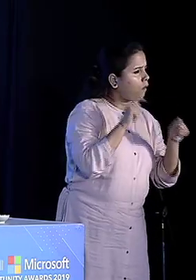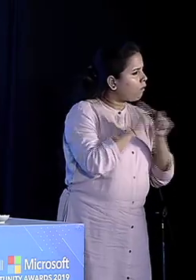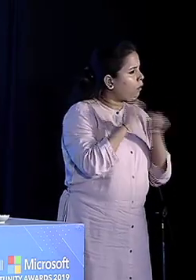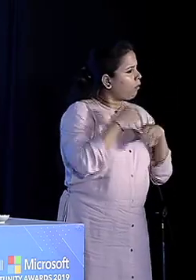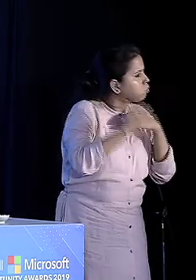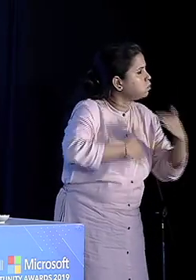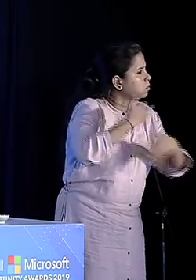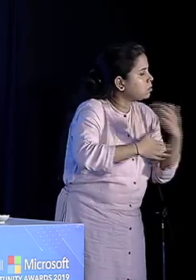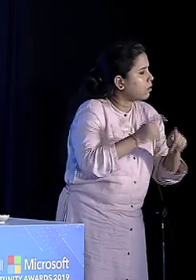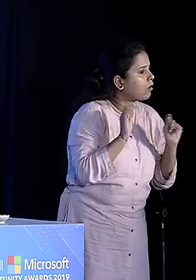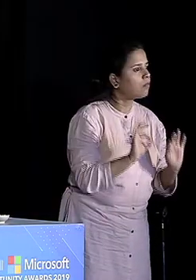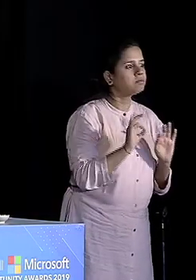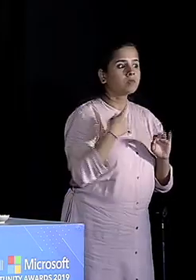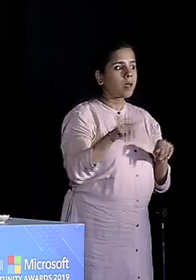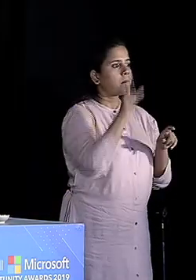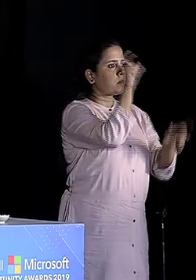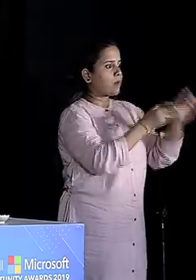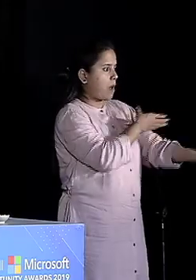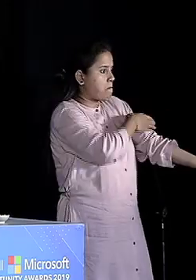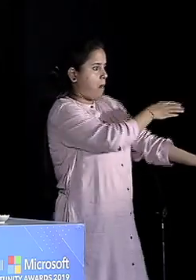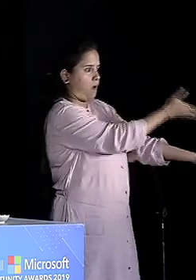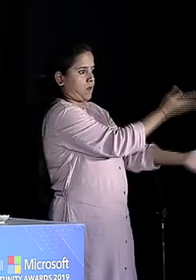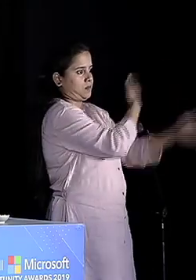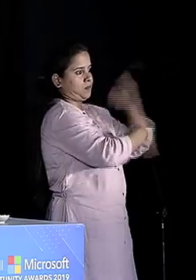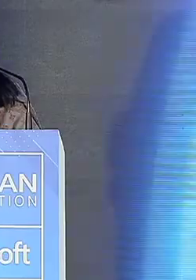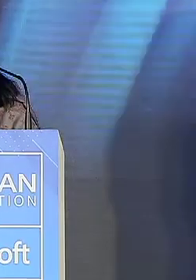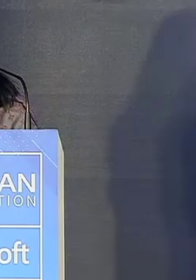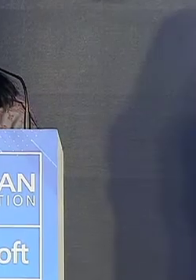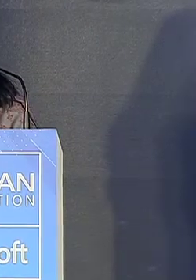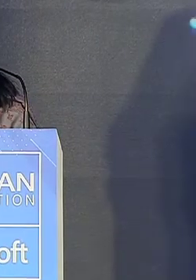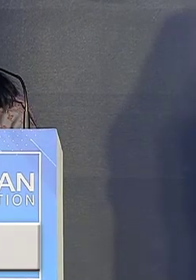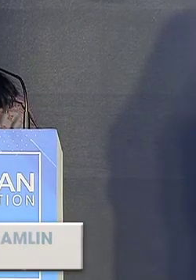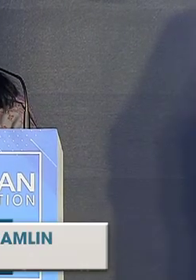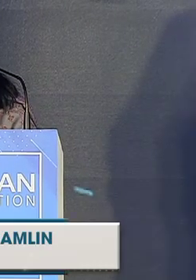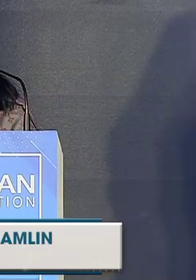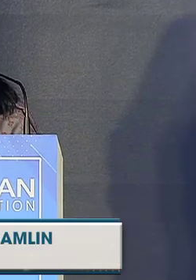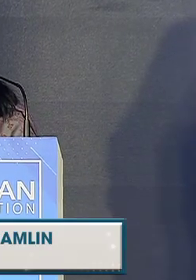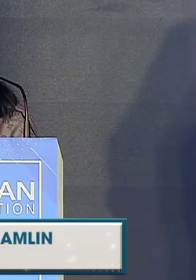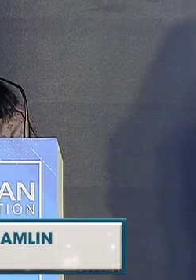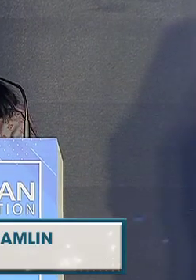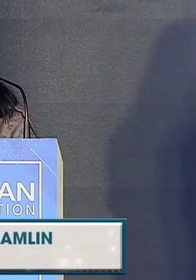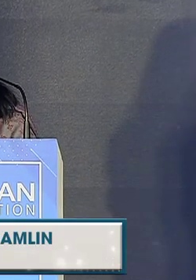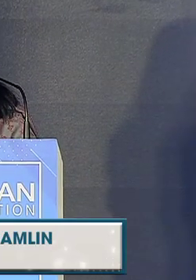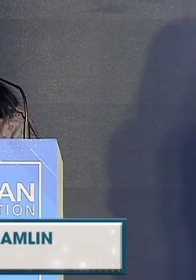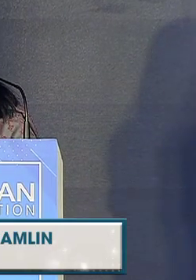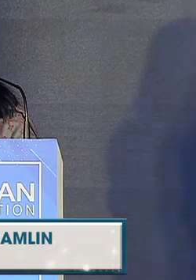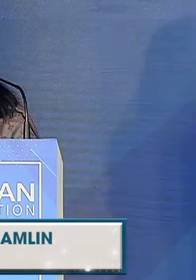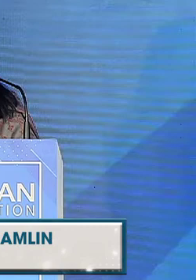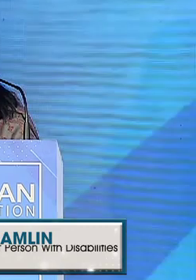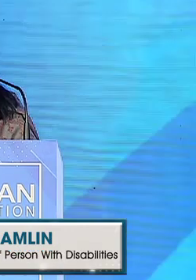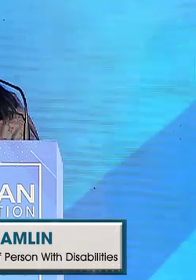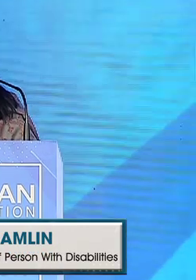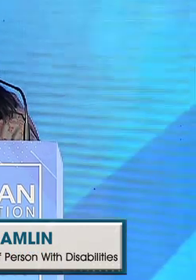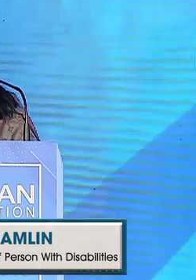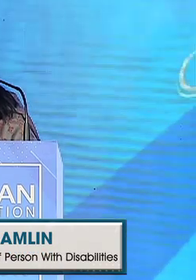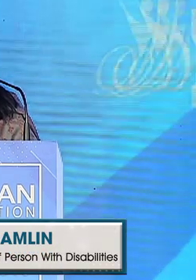towards empowering the disabled persons. And whether it is in the field of accessibility, or whether it is in the